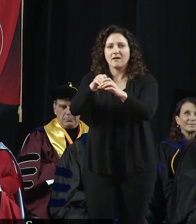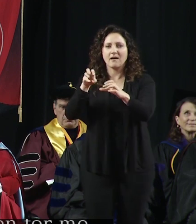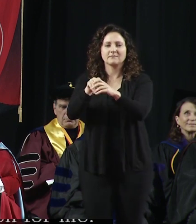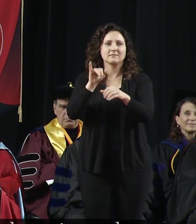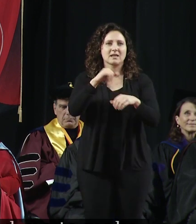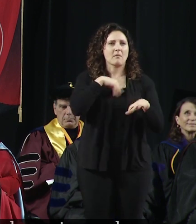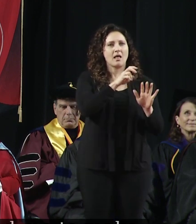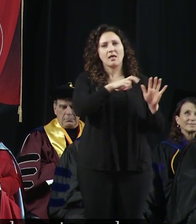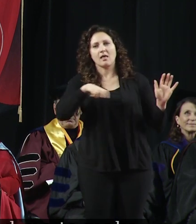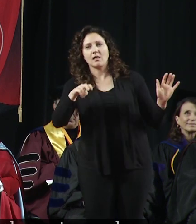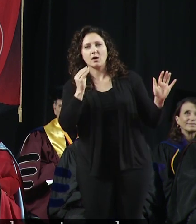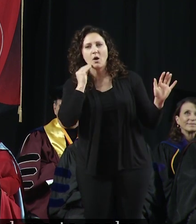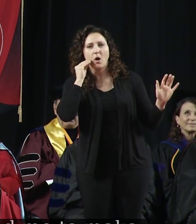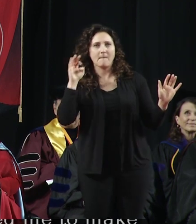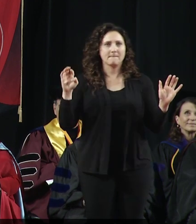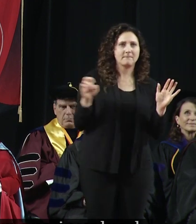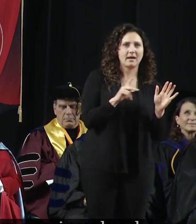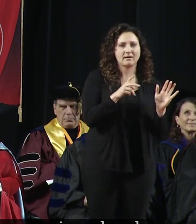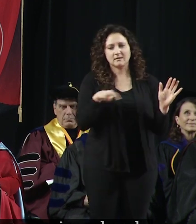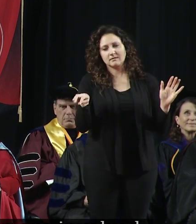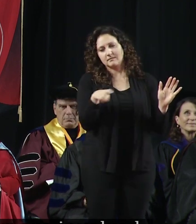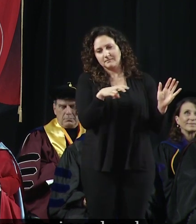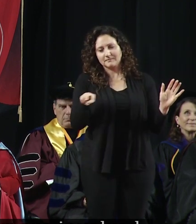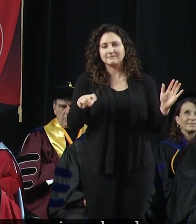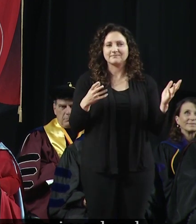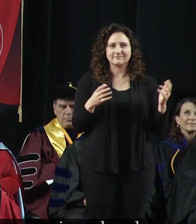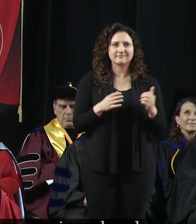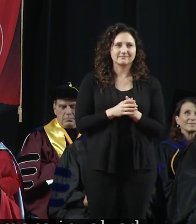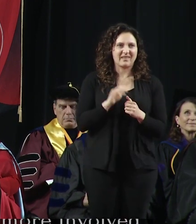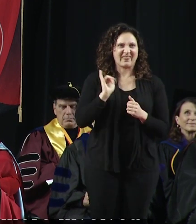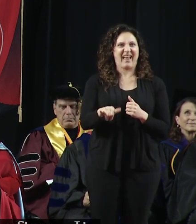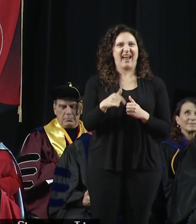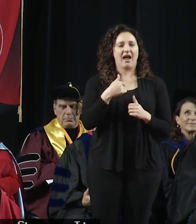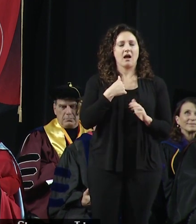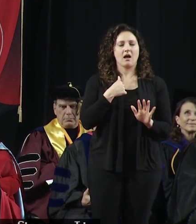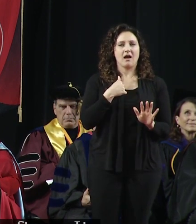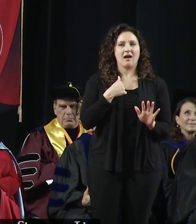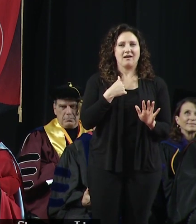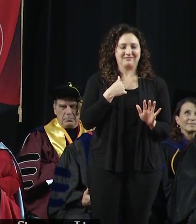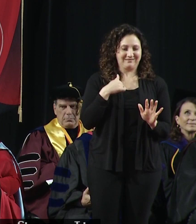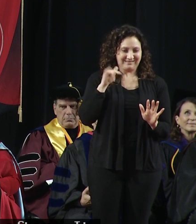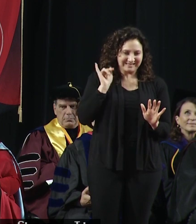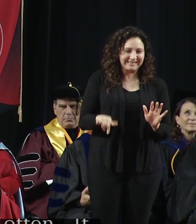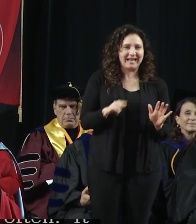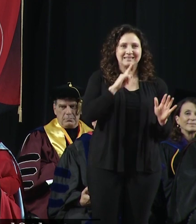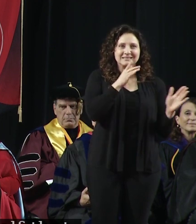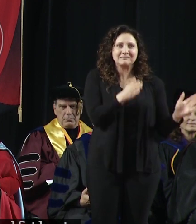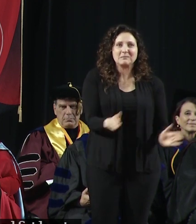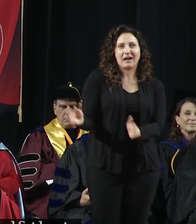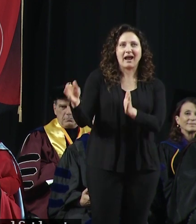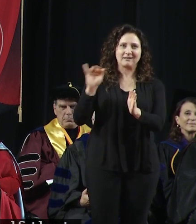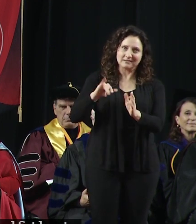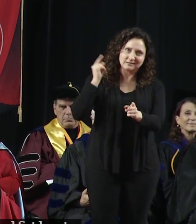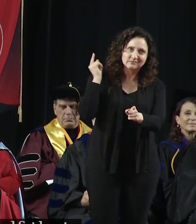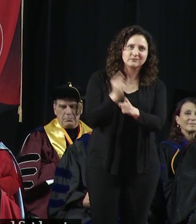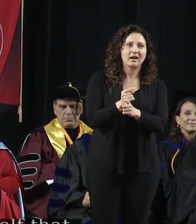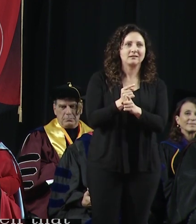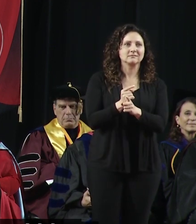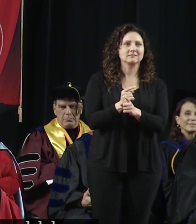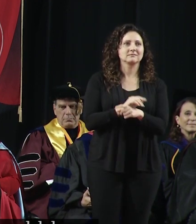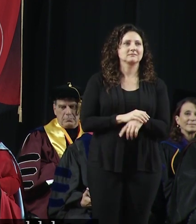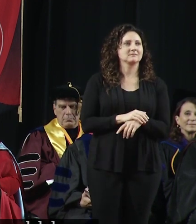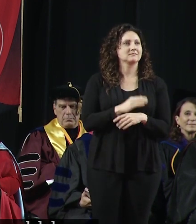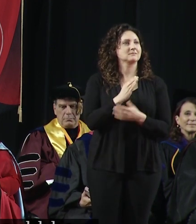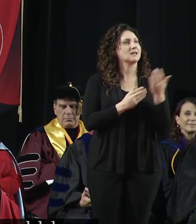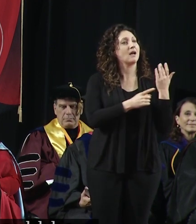often. It is a reminder to myself that everything is as it should be. Some of us have already